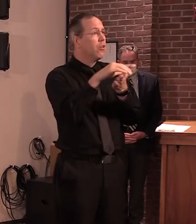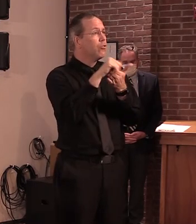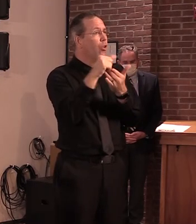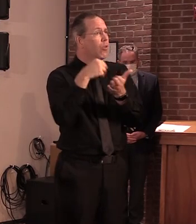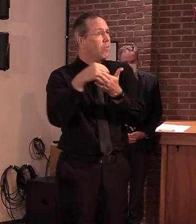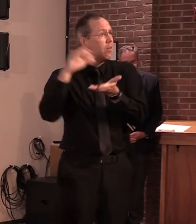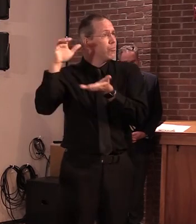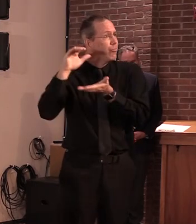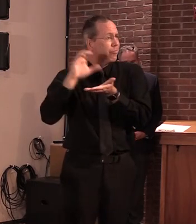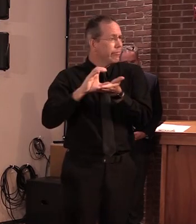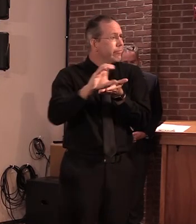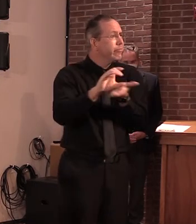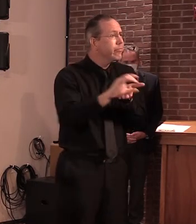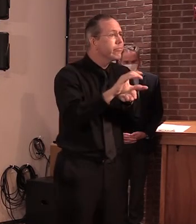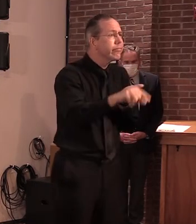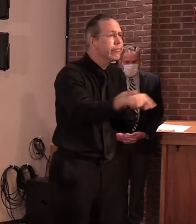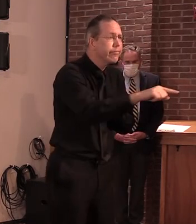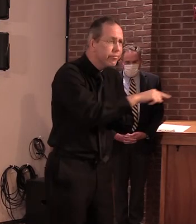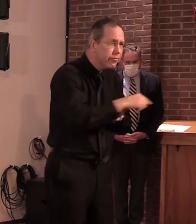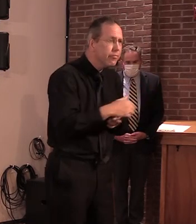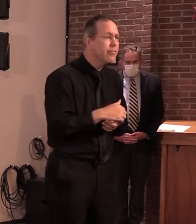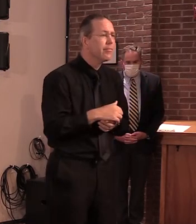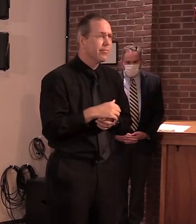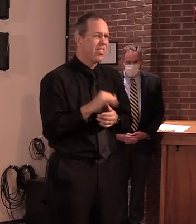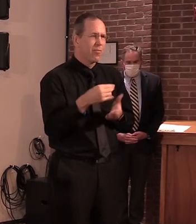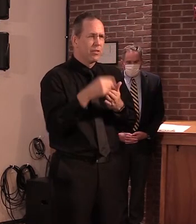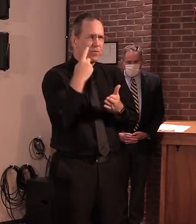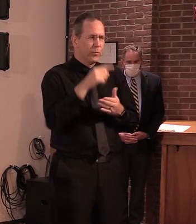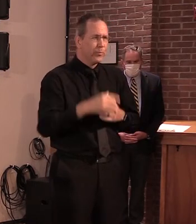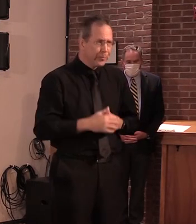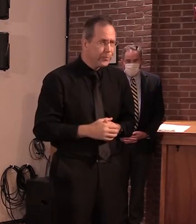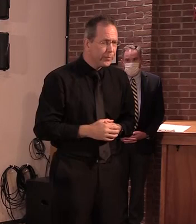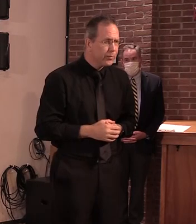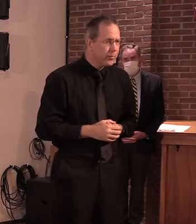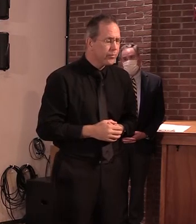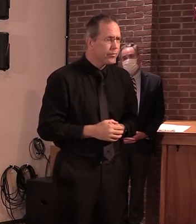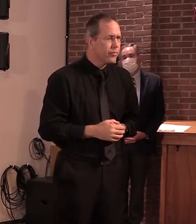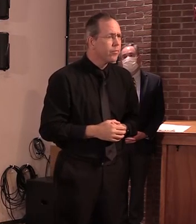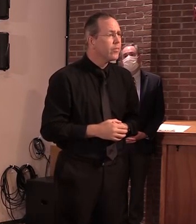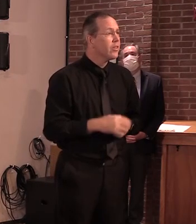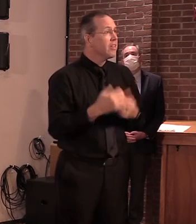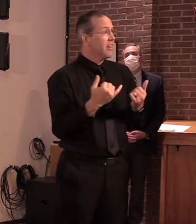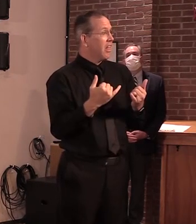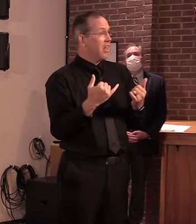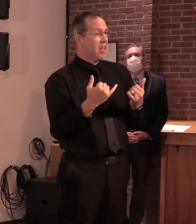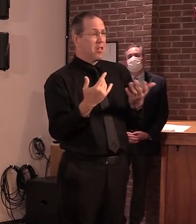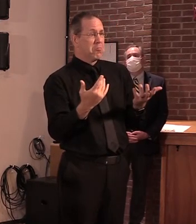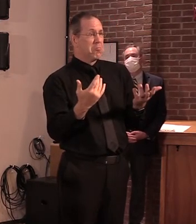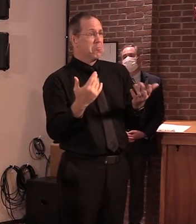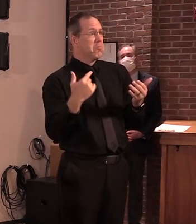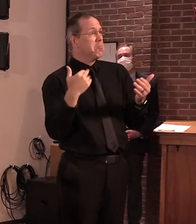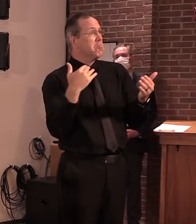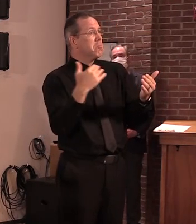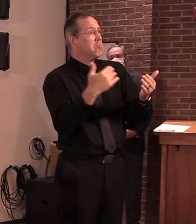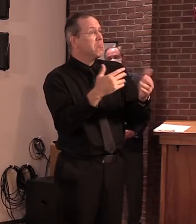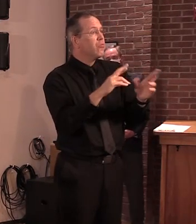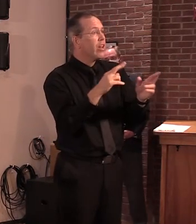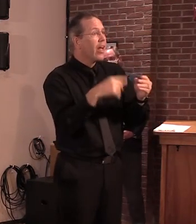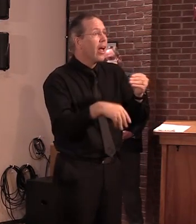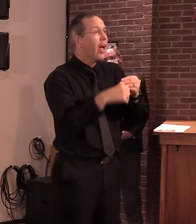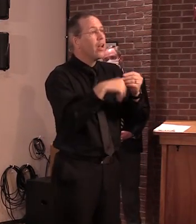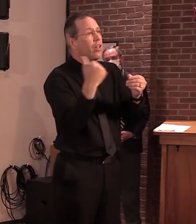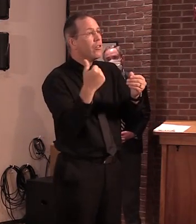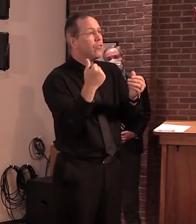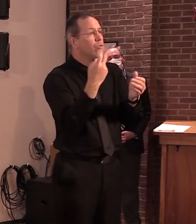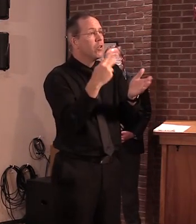of funds. And now we're getting ready to put out an additional $12 million that the